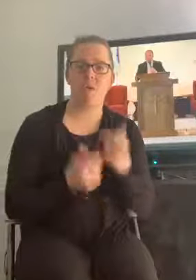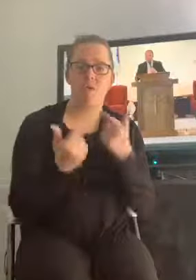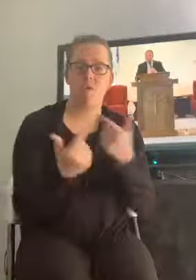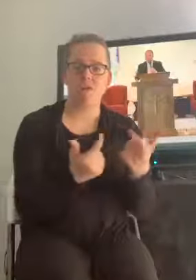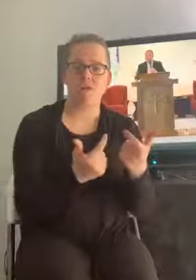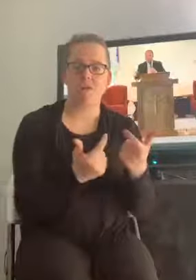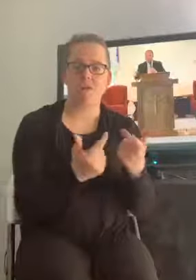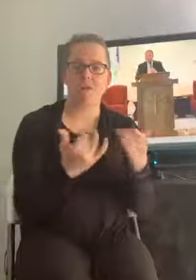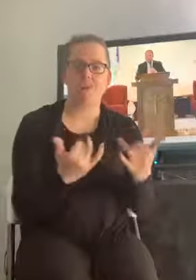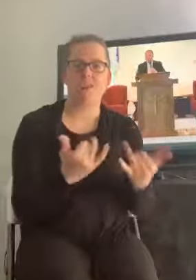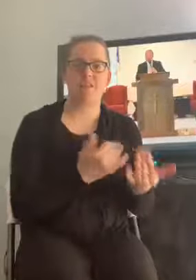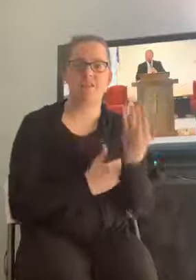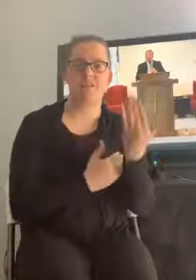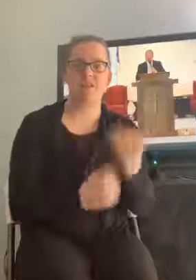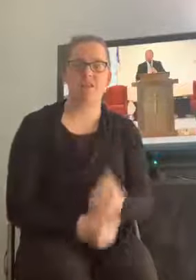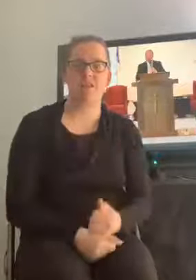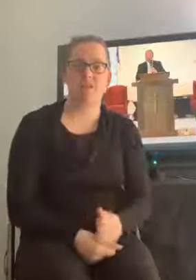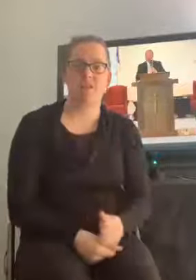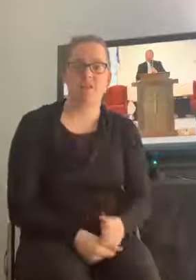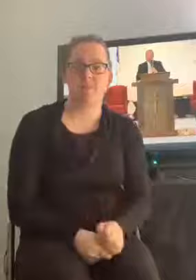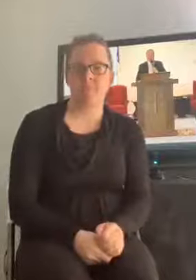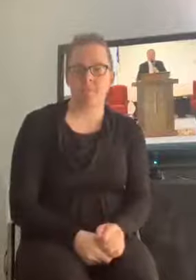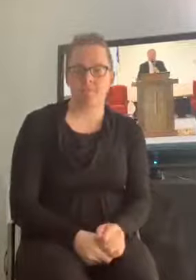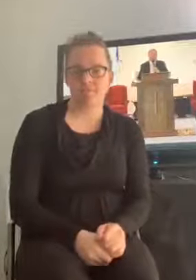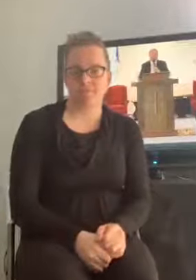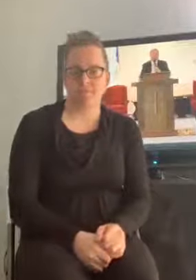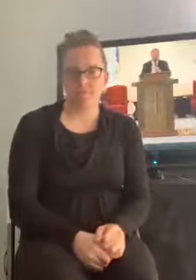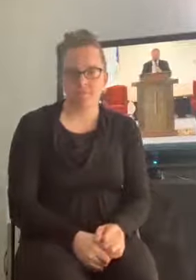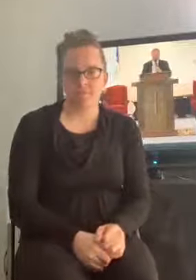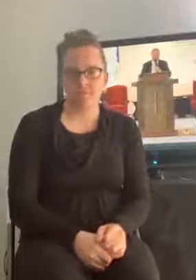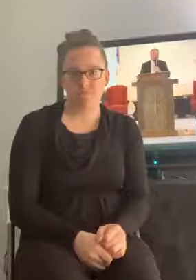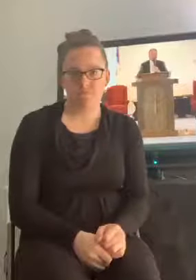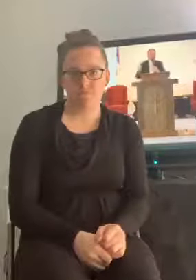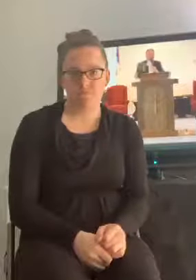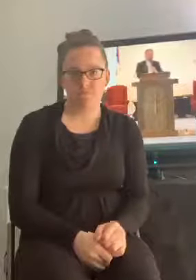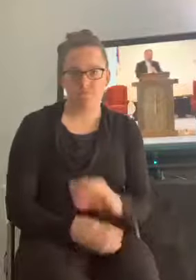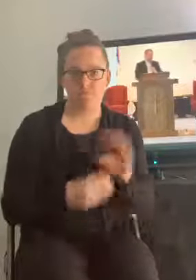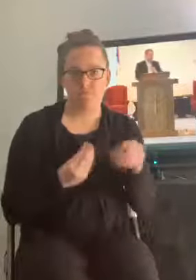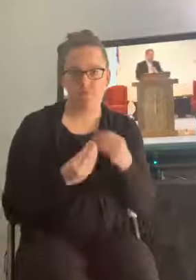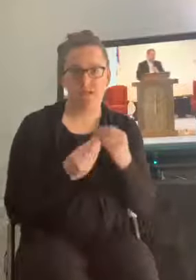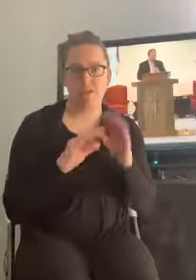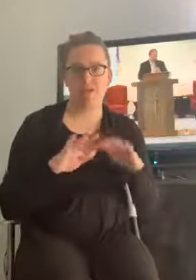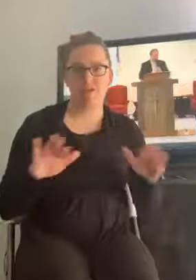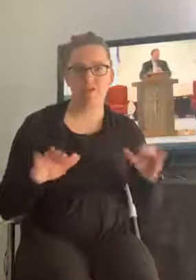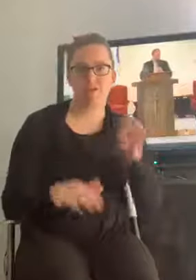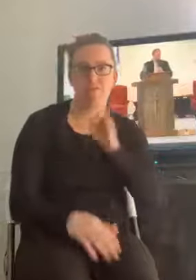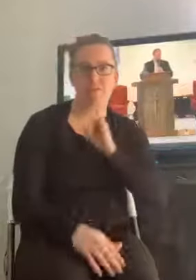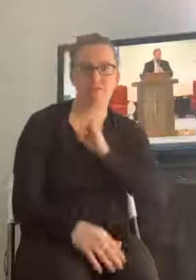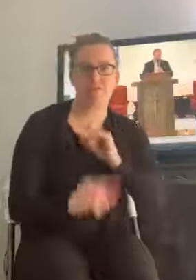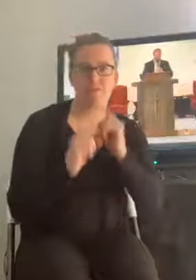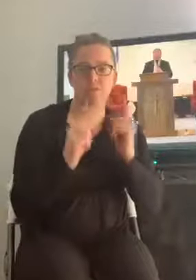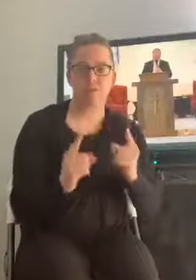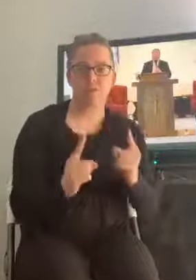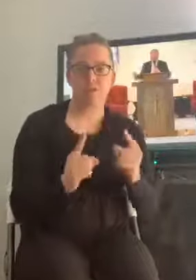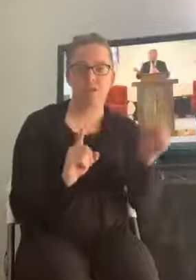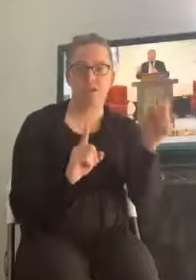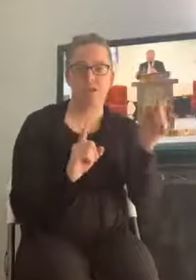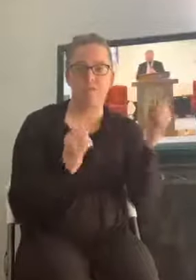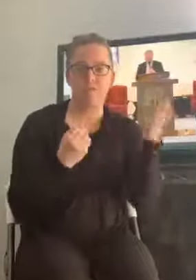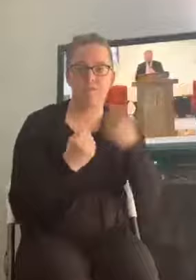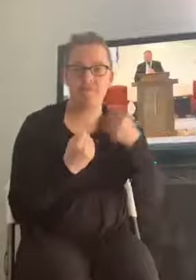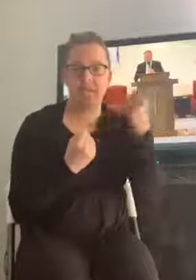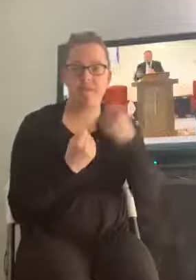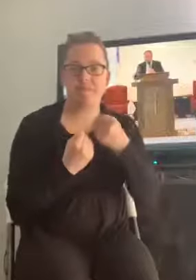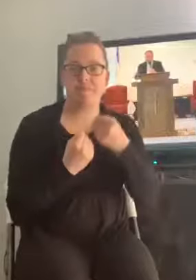been reading and watching a sermon series on when the children of Israel went down into Babylon. And they were taken captive and went